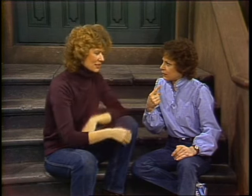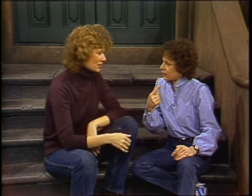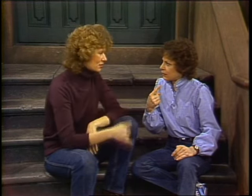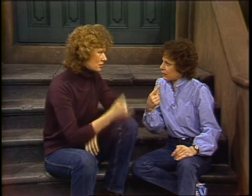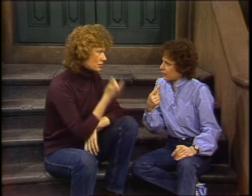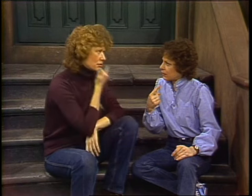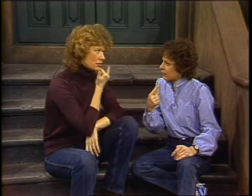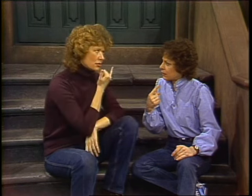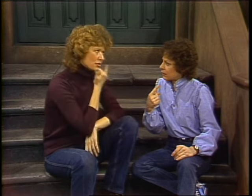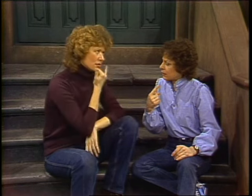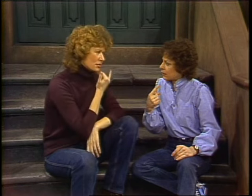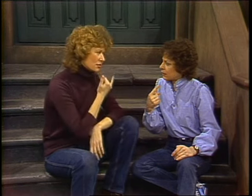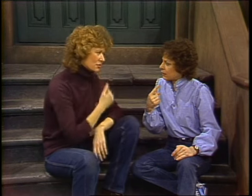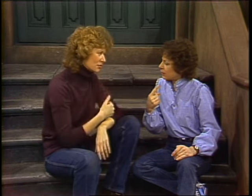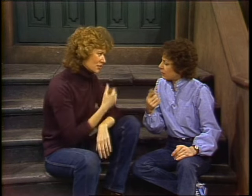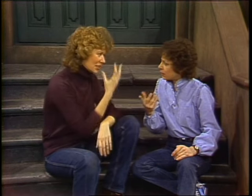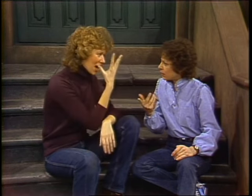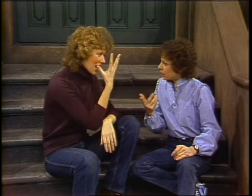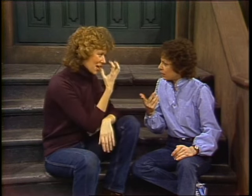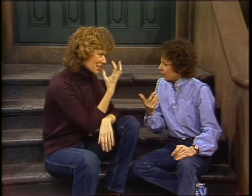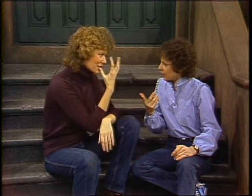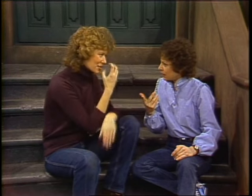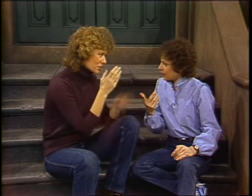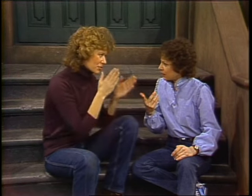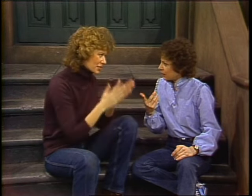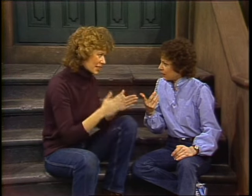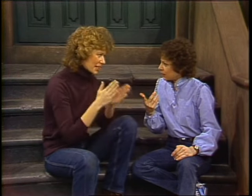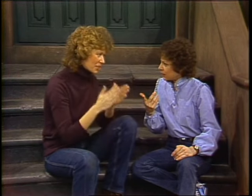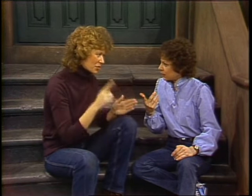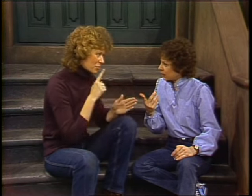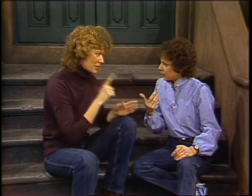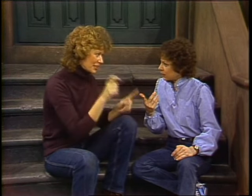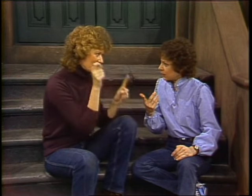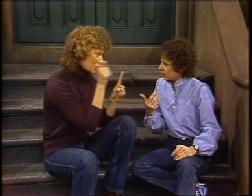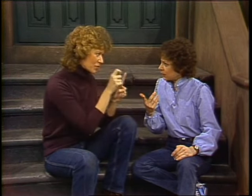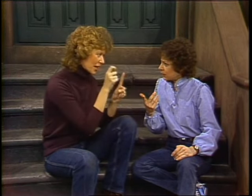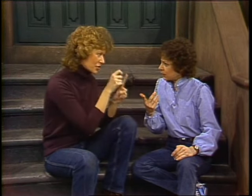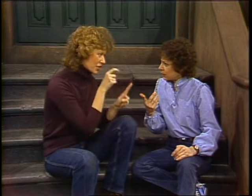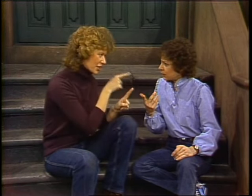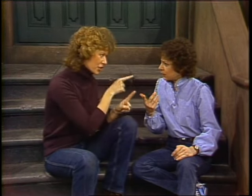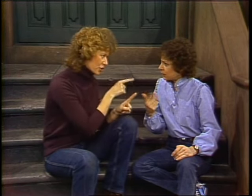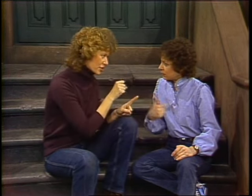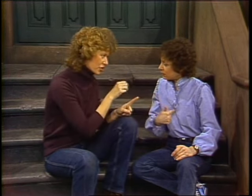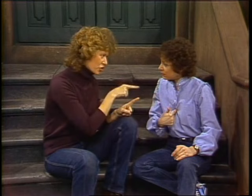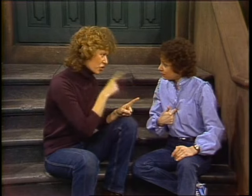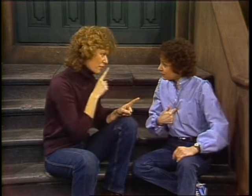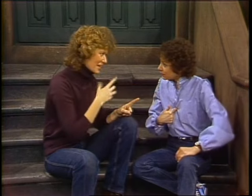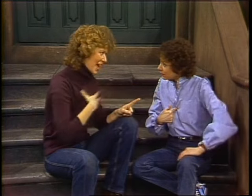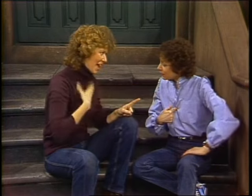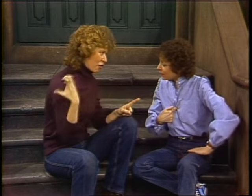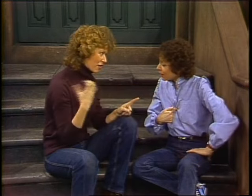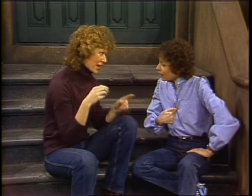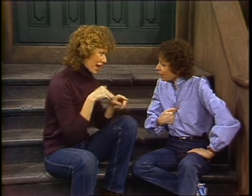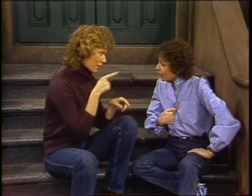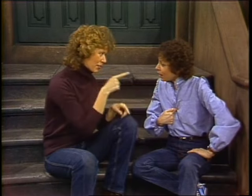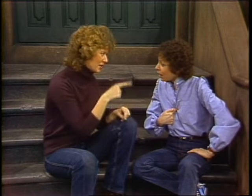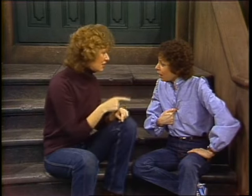her. Oh, Oscar is planning to be really grouchy to you, so you'll be angry at him.